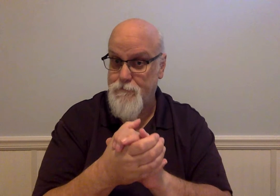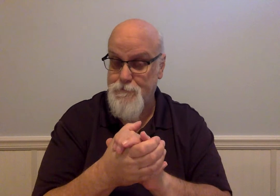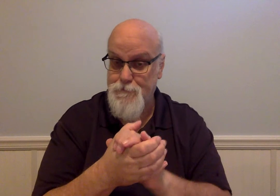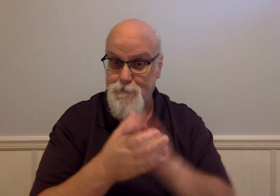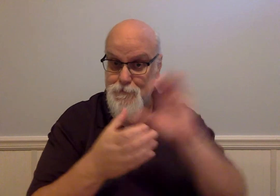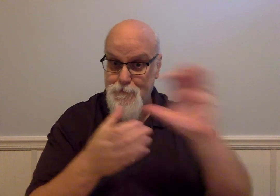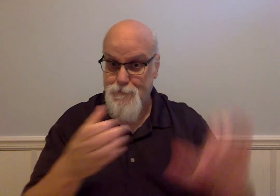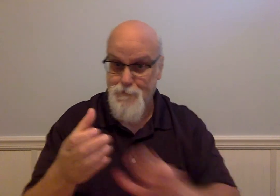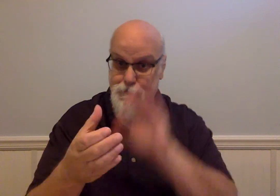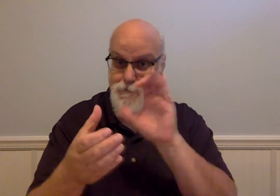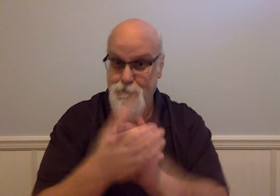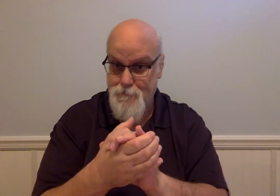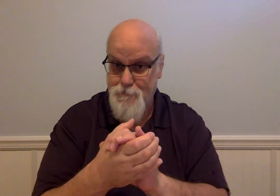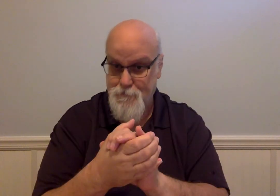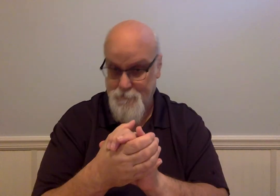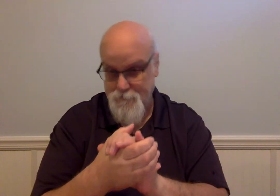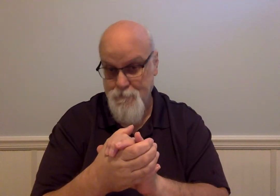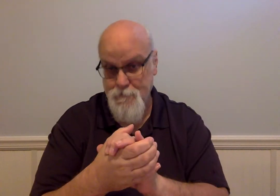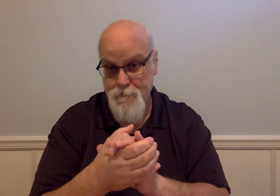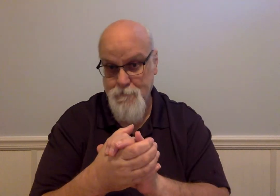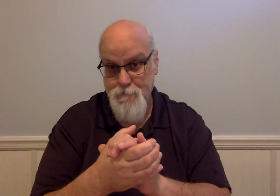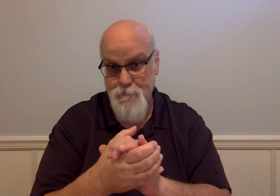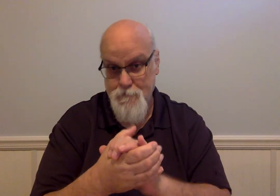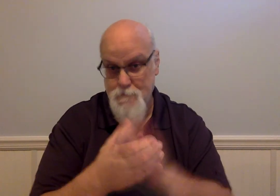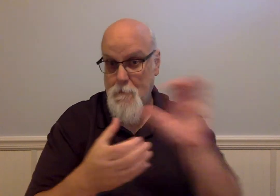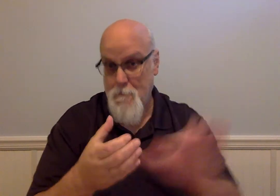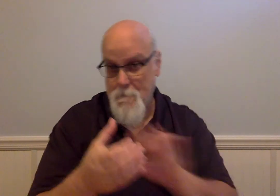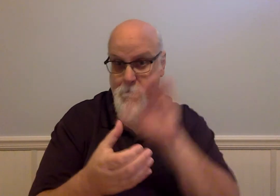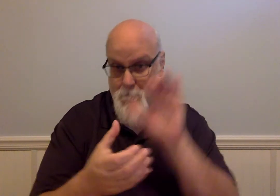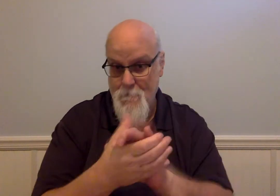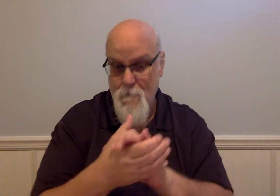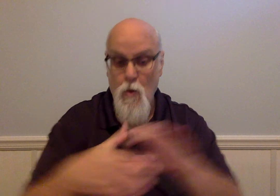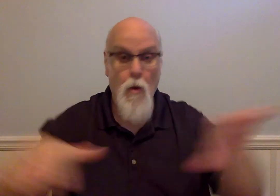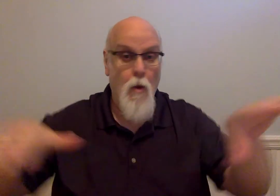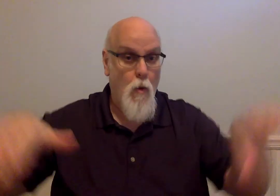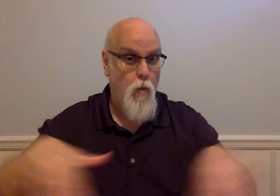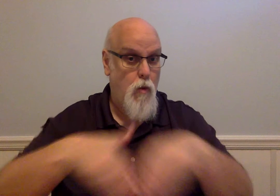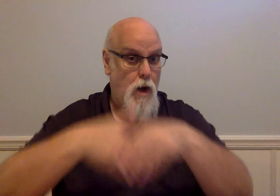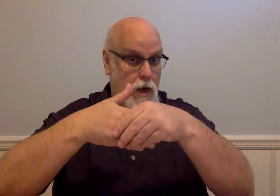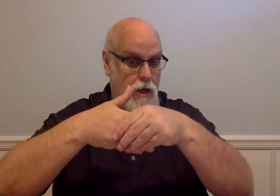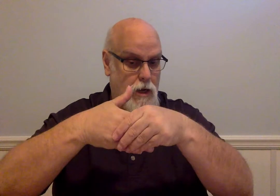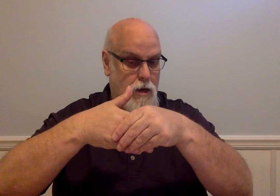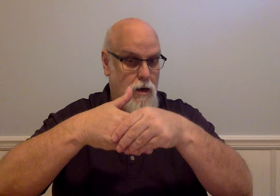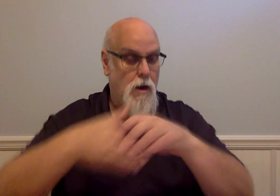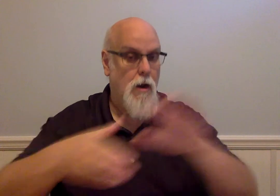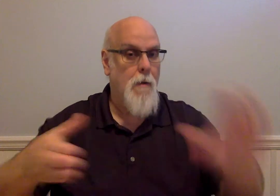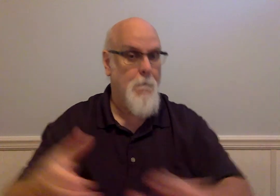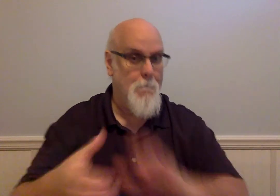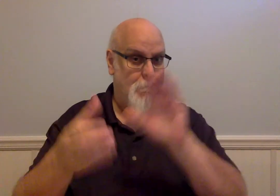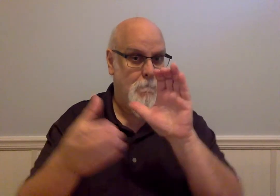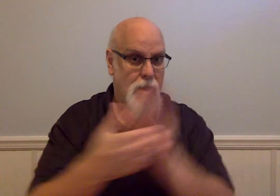To get married, so married, that's the actual act of, so that's a wedding,